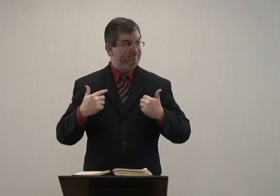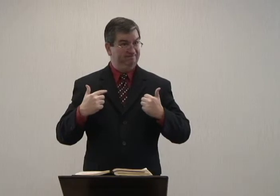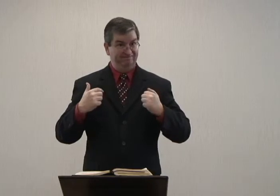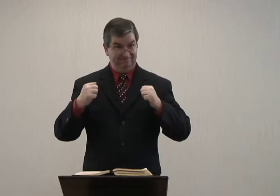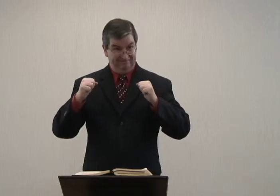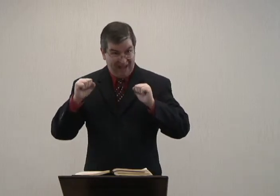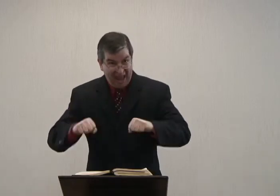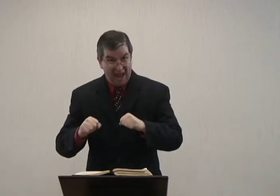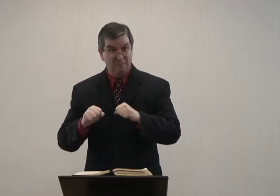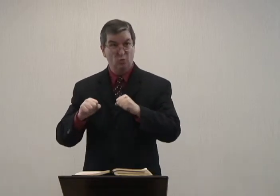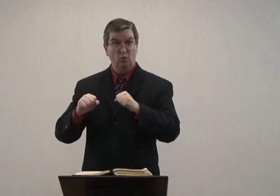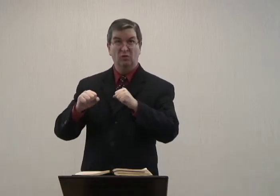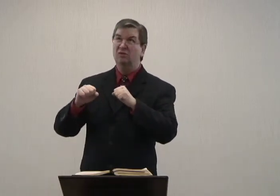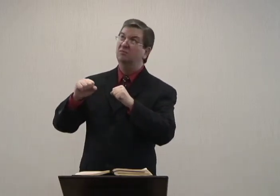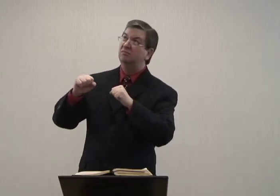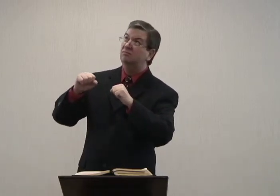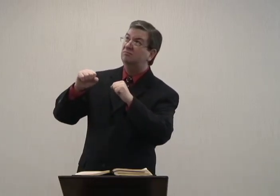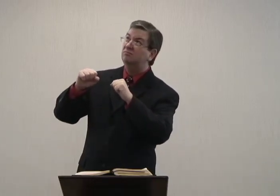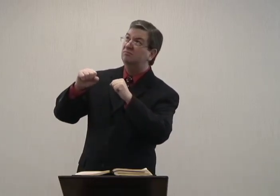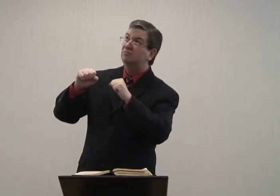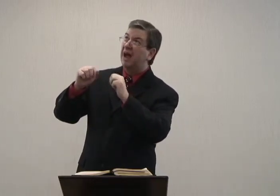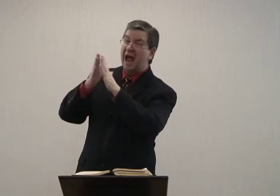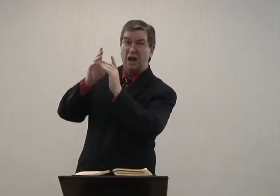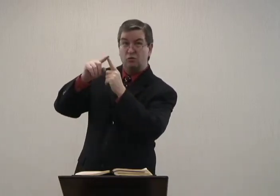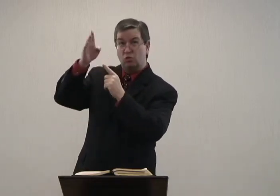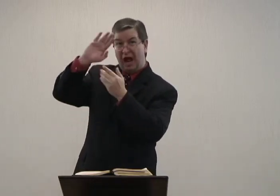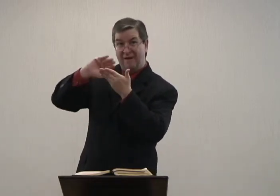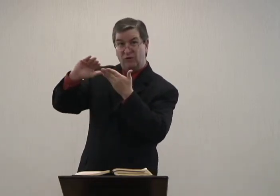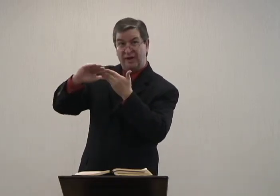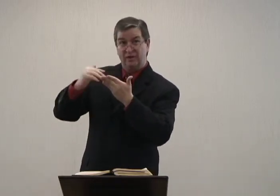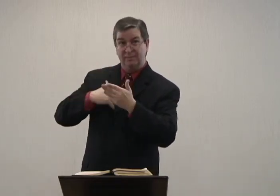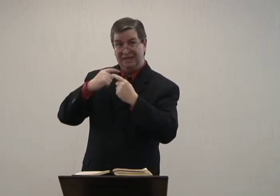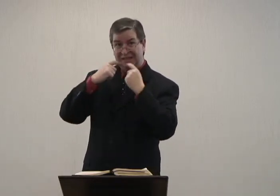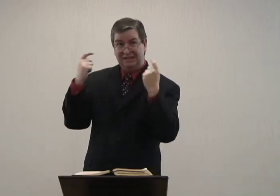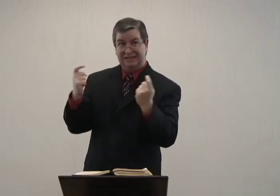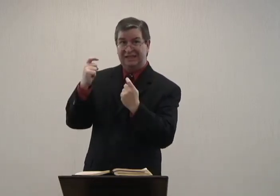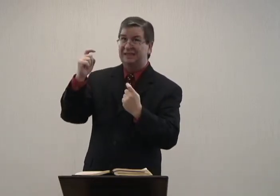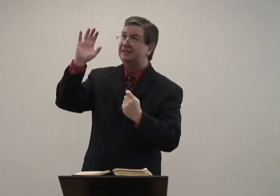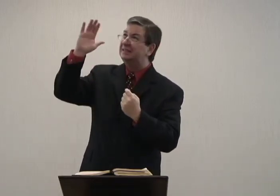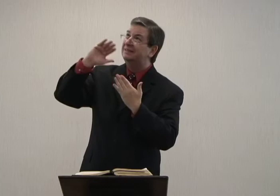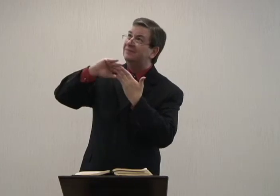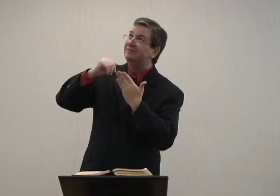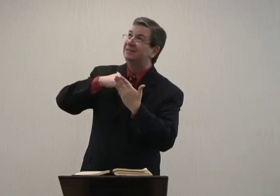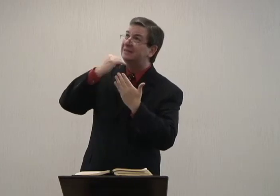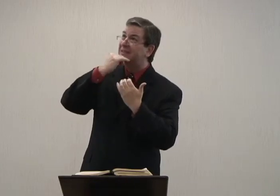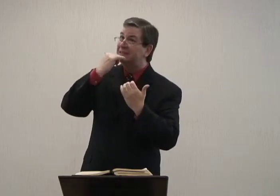can I ask ask God to forgive me,